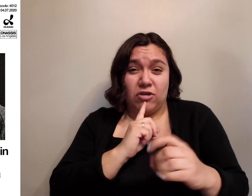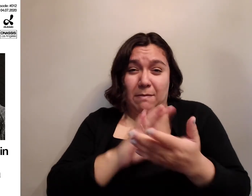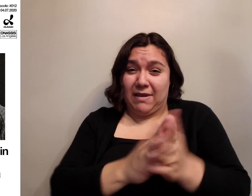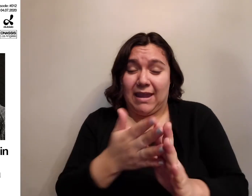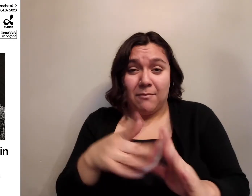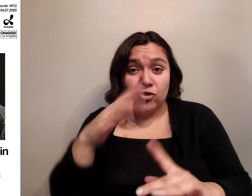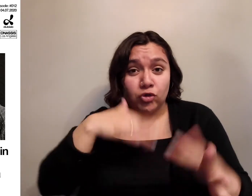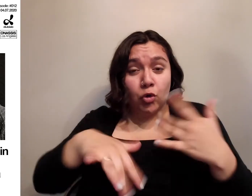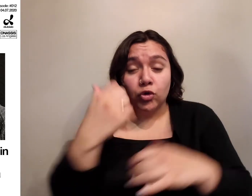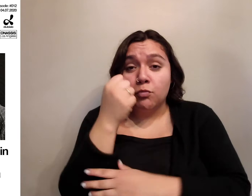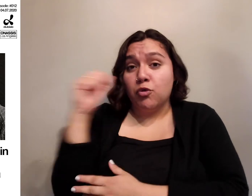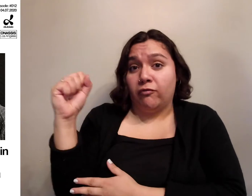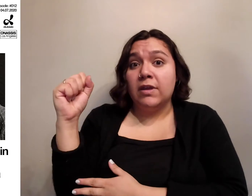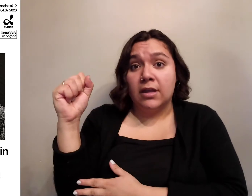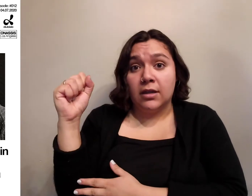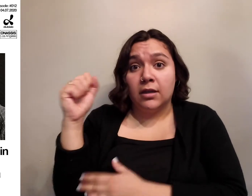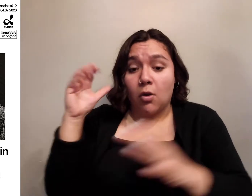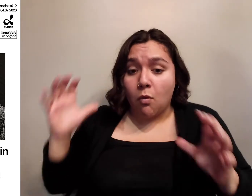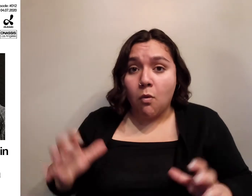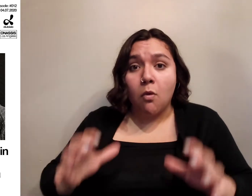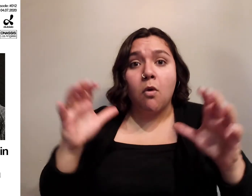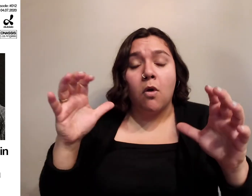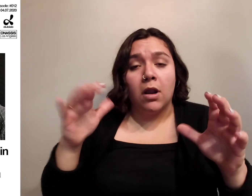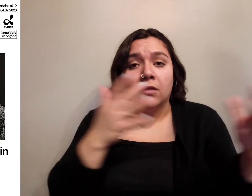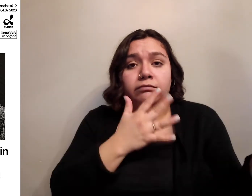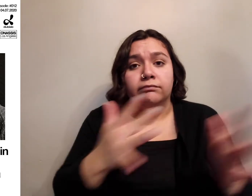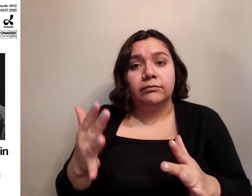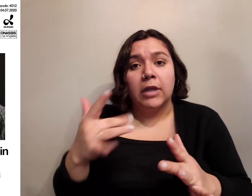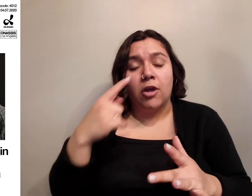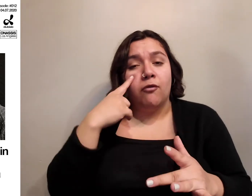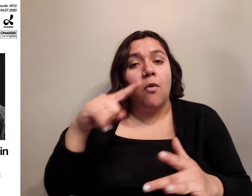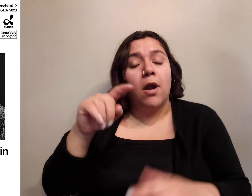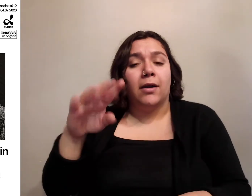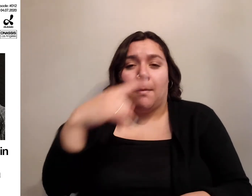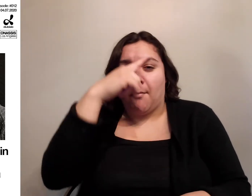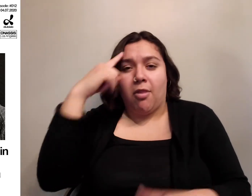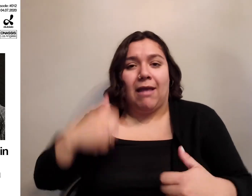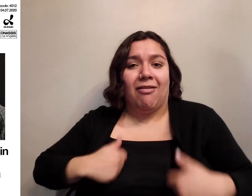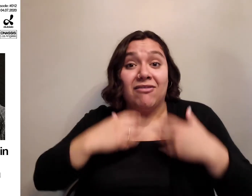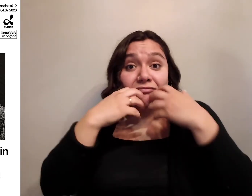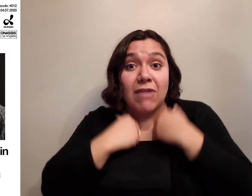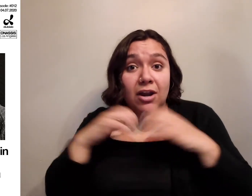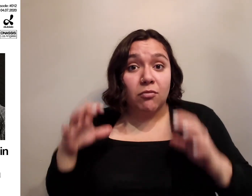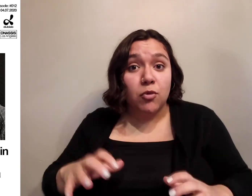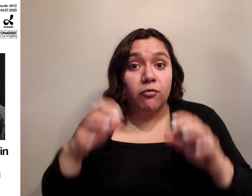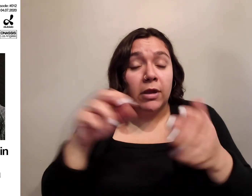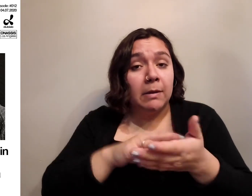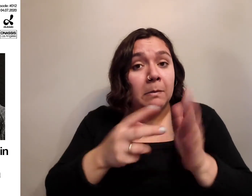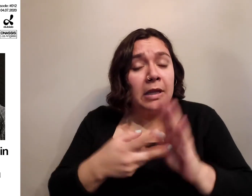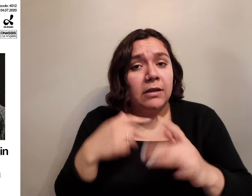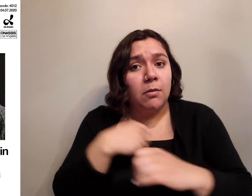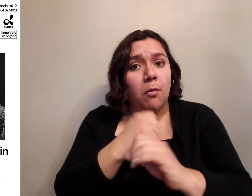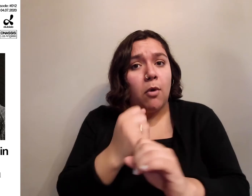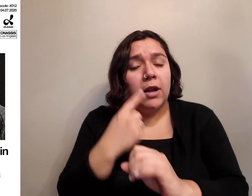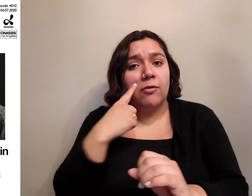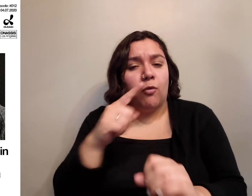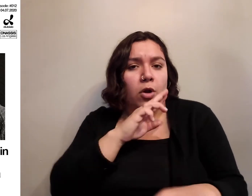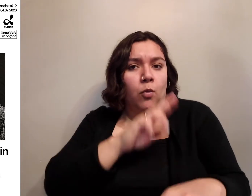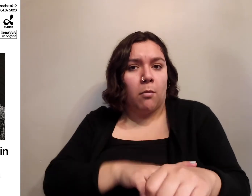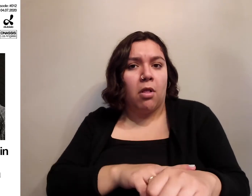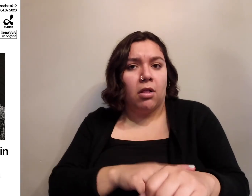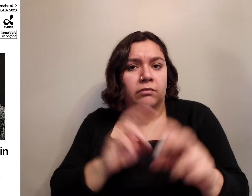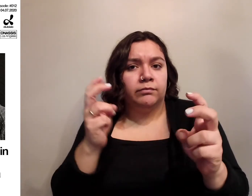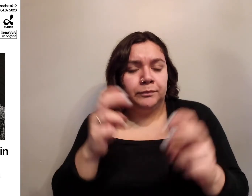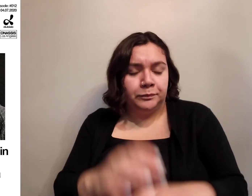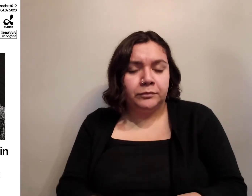movement organizing within the Black Lives Matter movement. That was a product of the normal. And